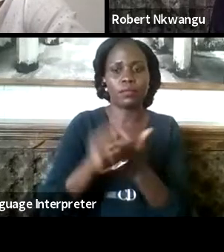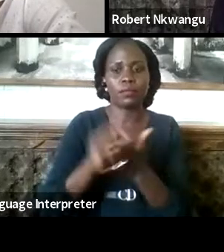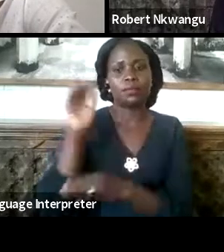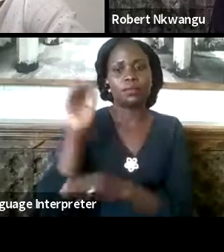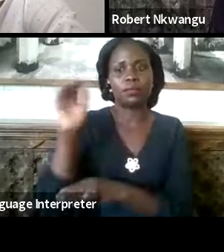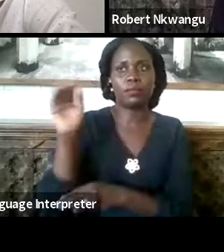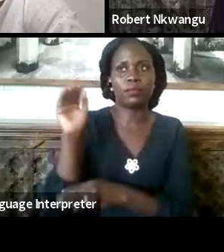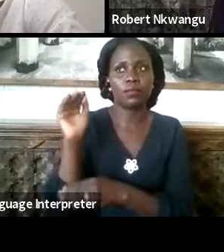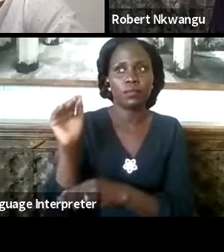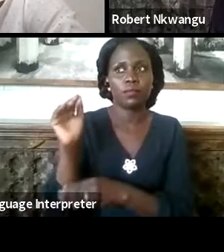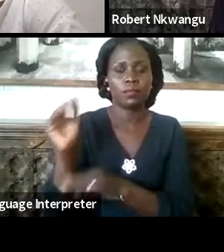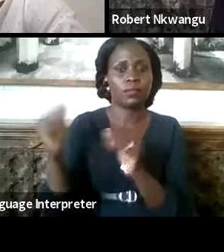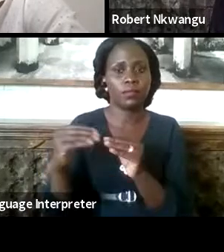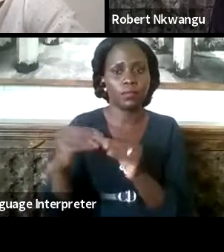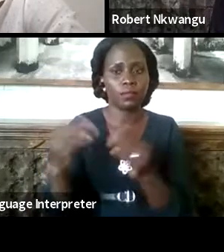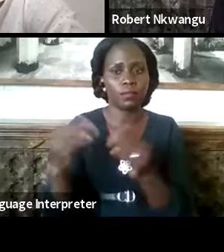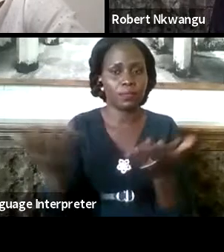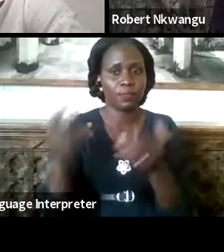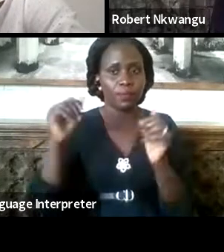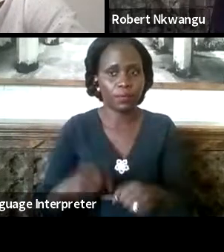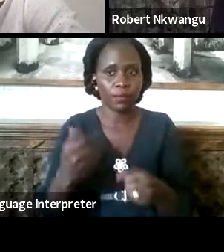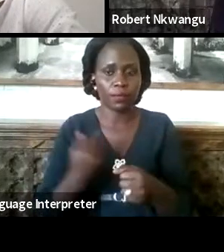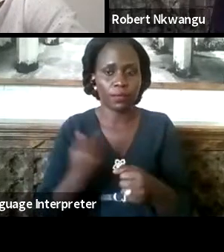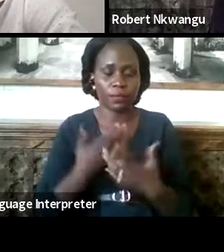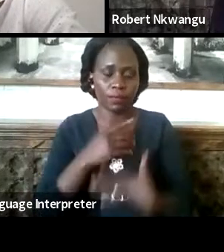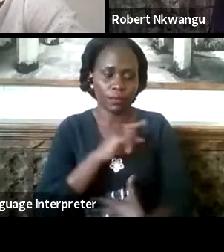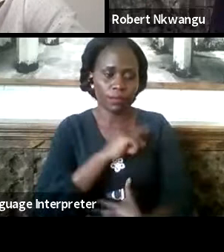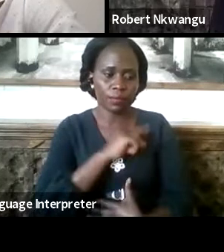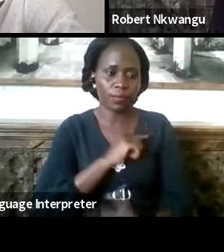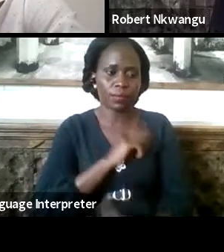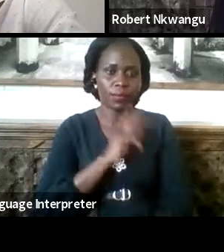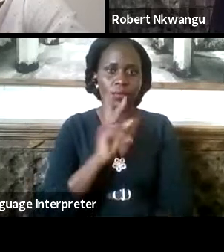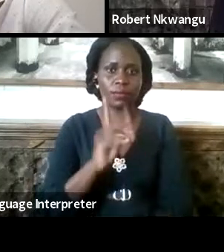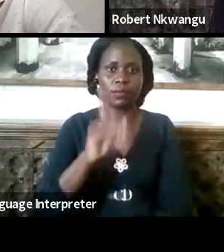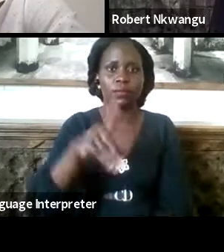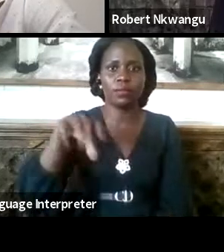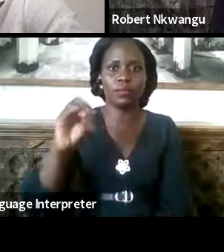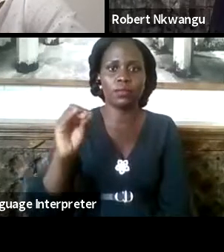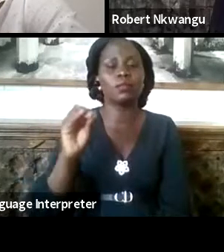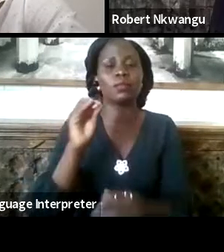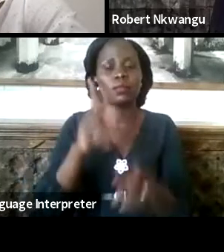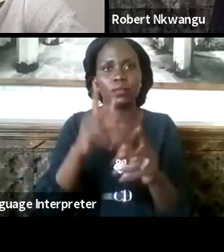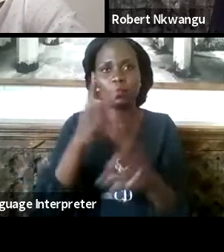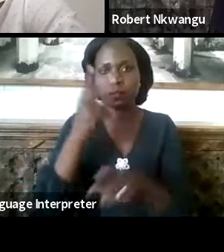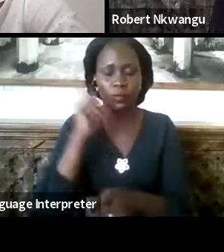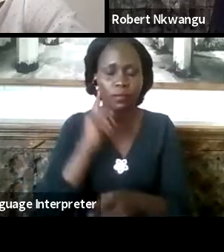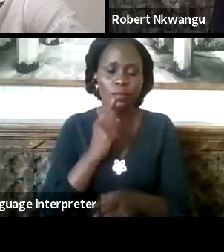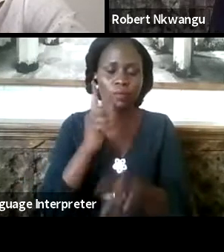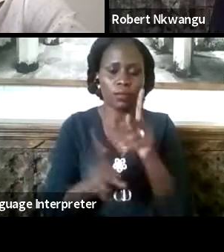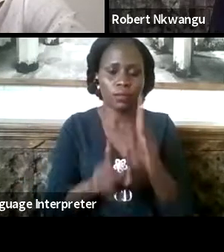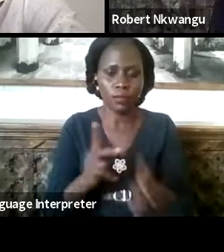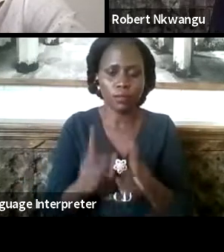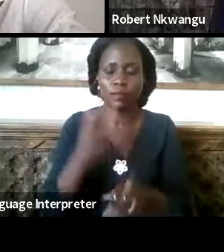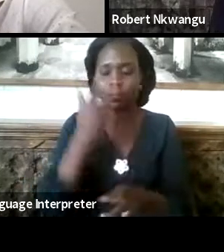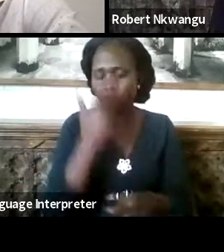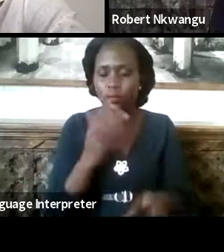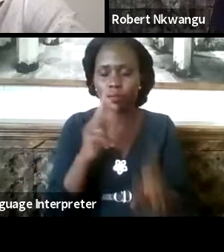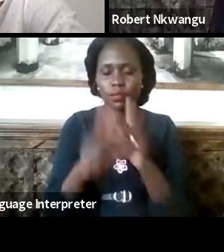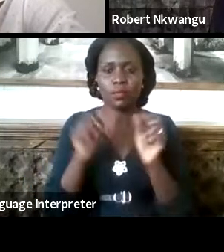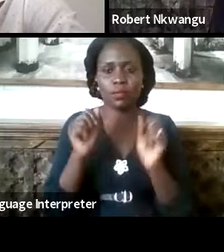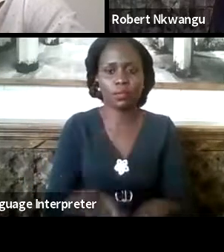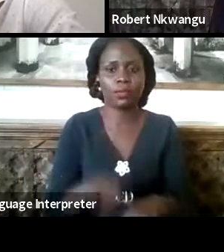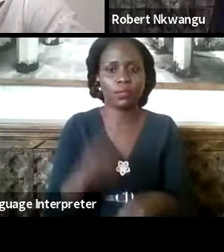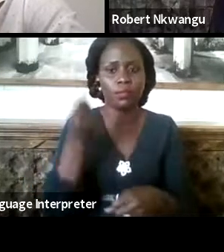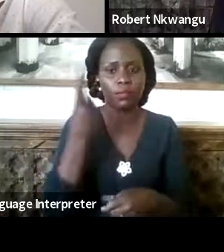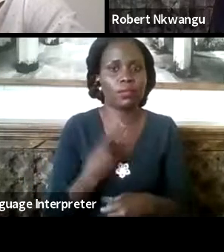my delegation of the DPOs, like the deaf people, the blind people, so that they can understand from the horse's mouth what challenges they